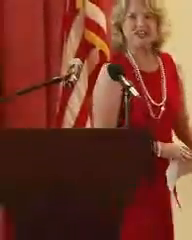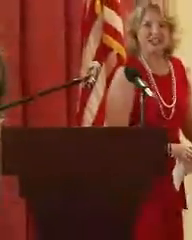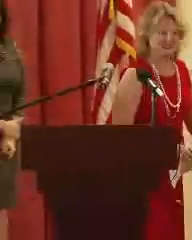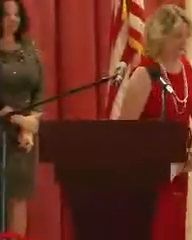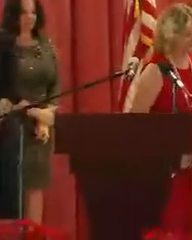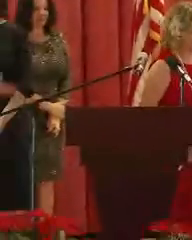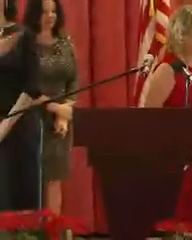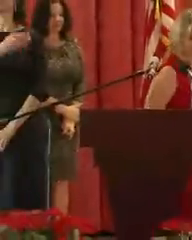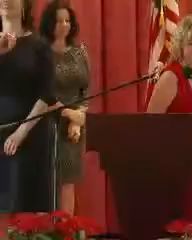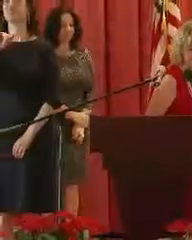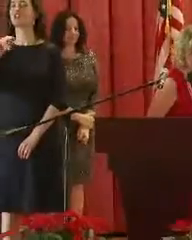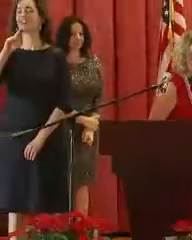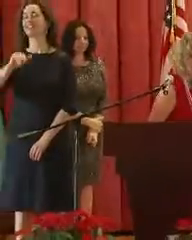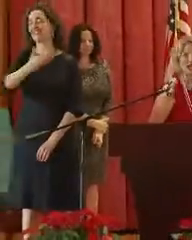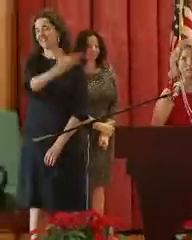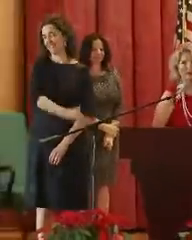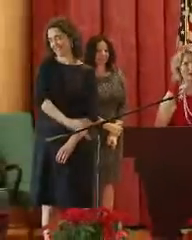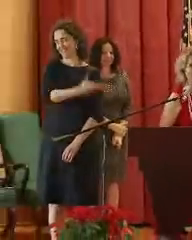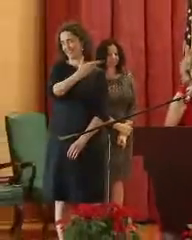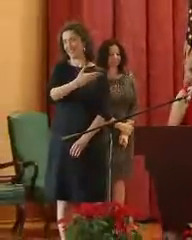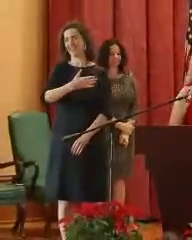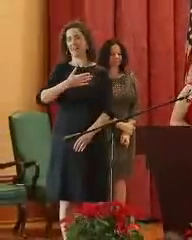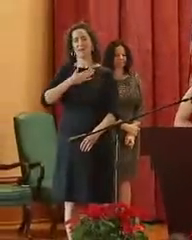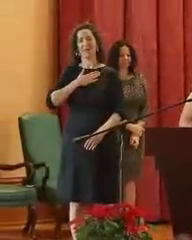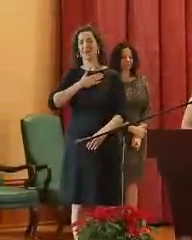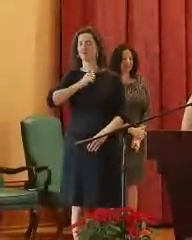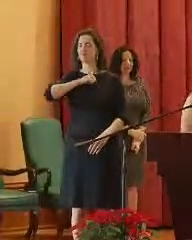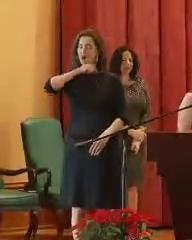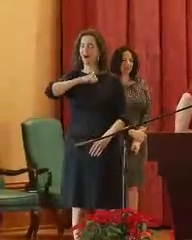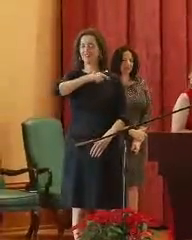This is Jenny, my rock.